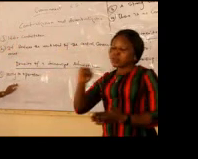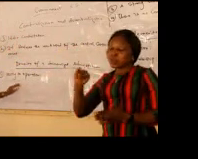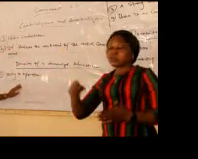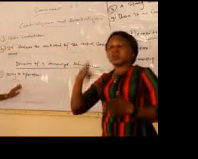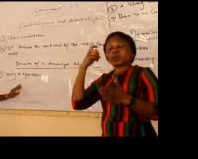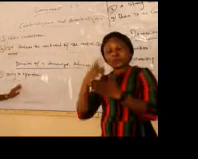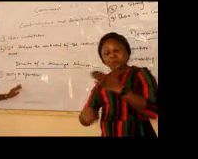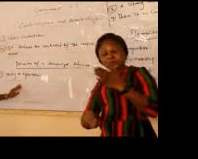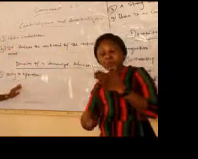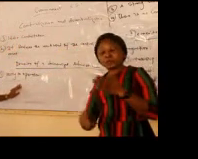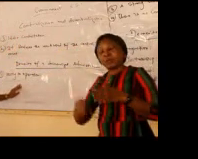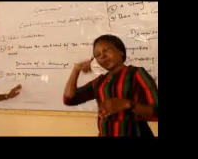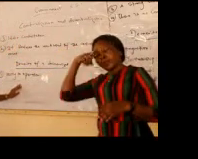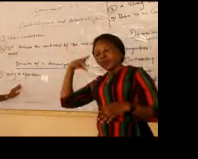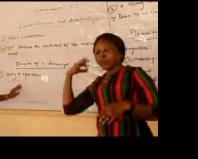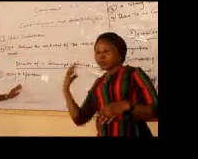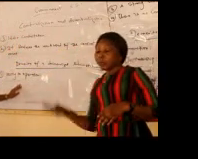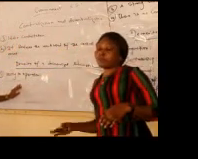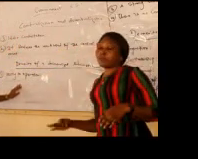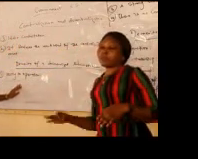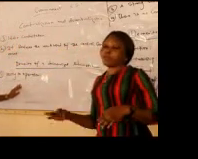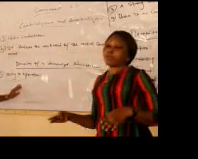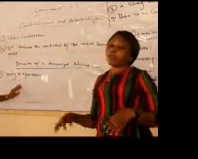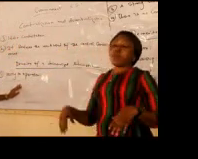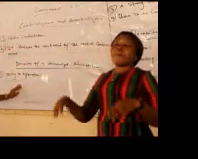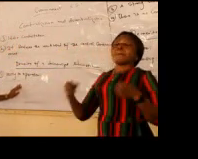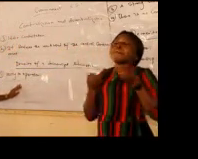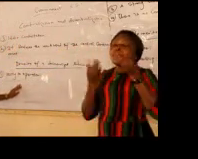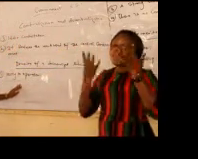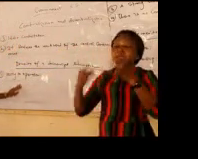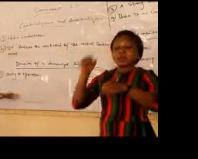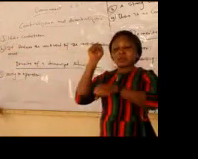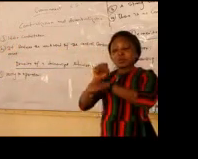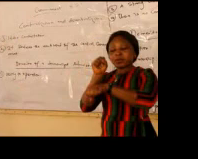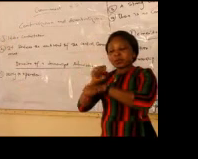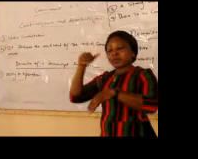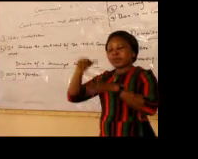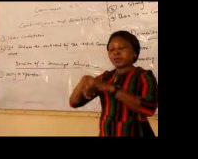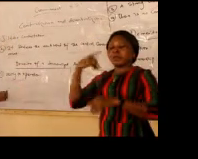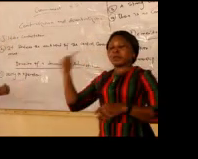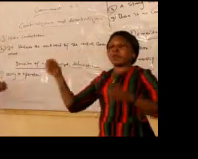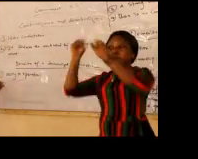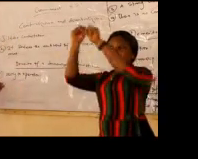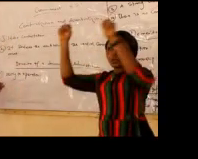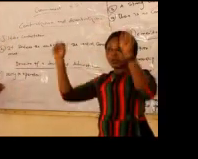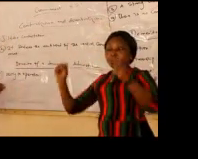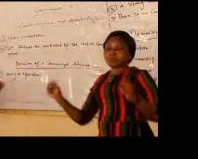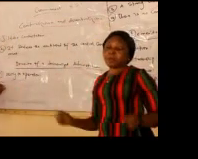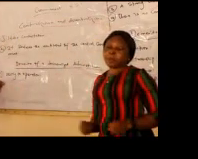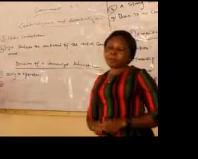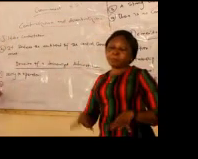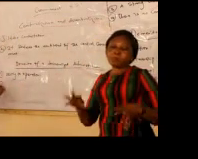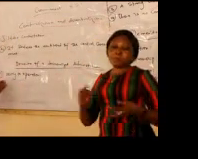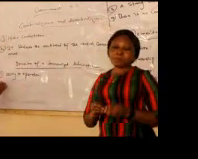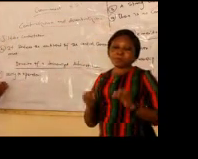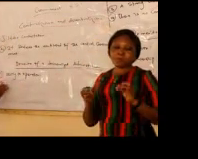costly because of what? The repetition of function in the system. Then number